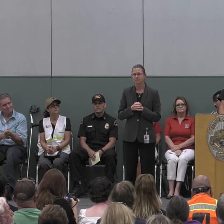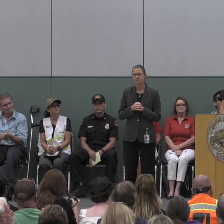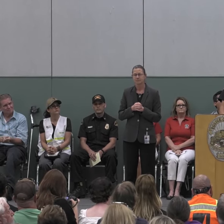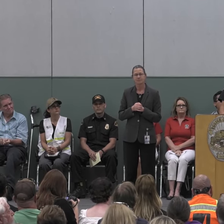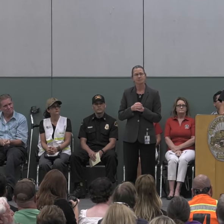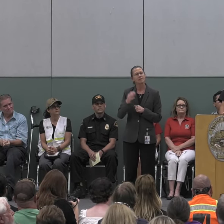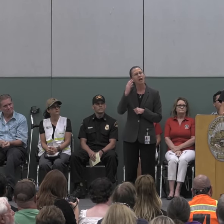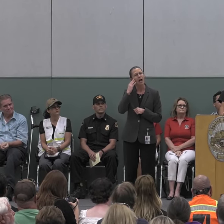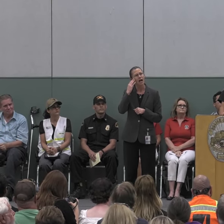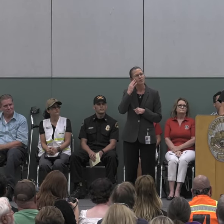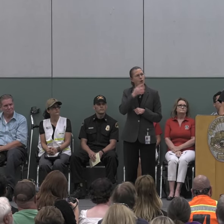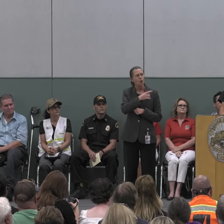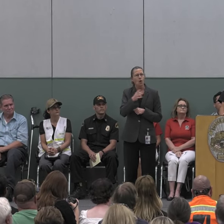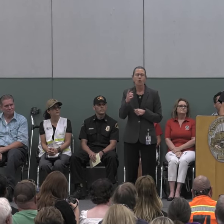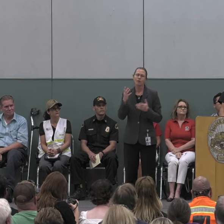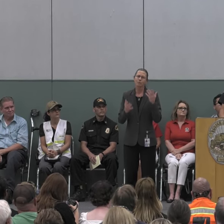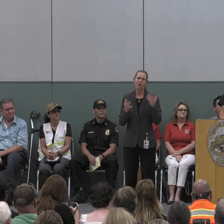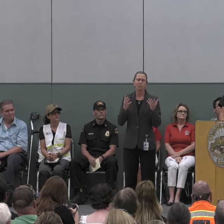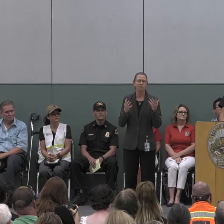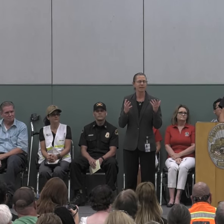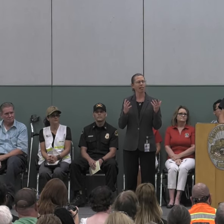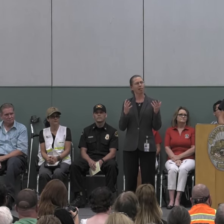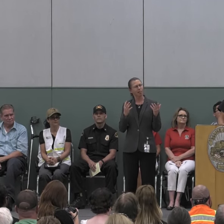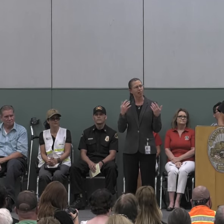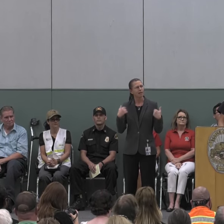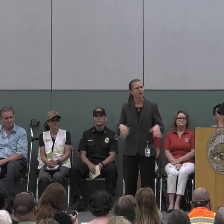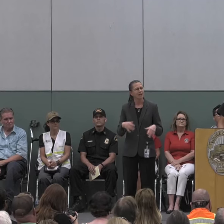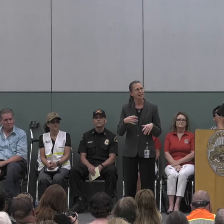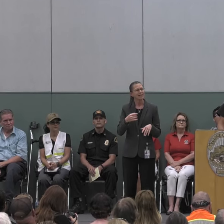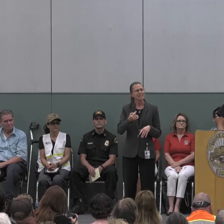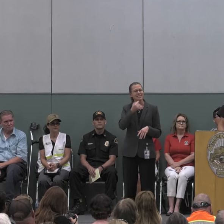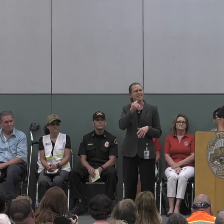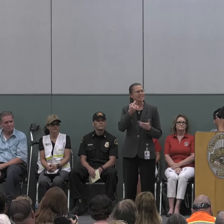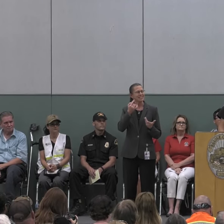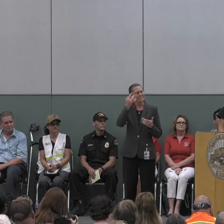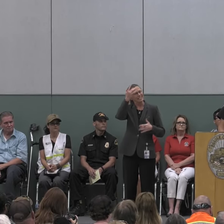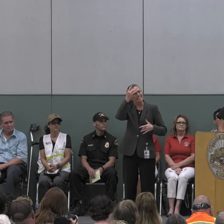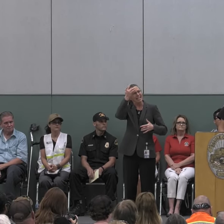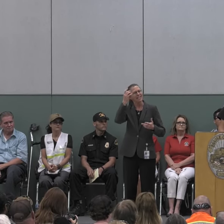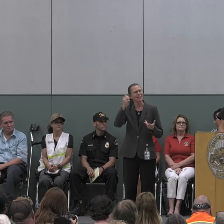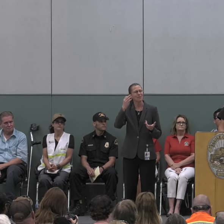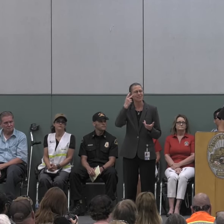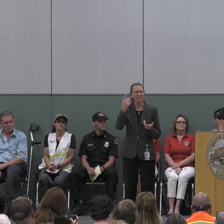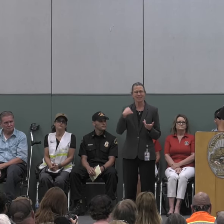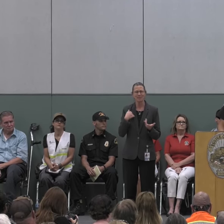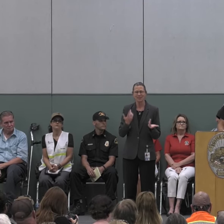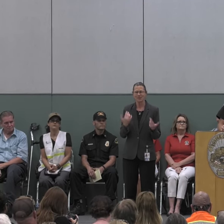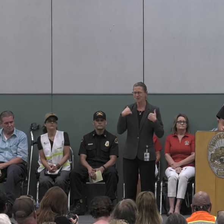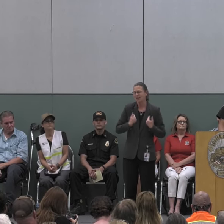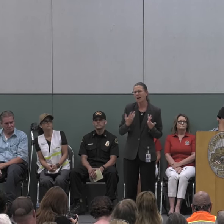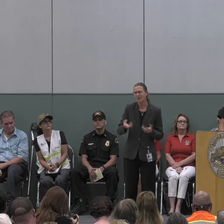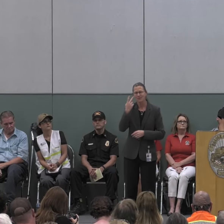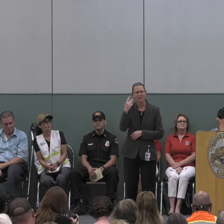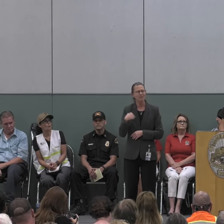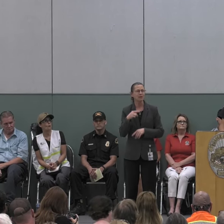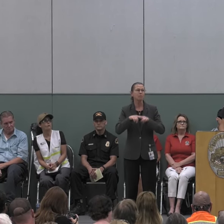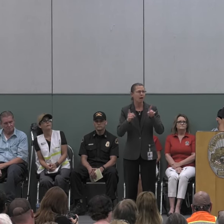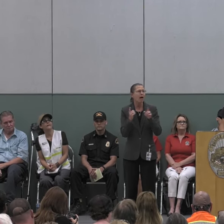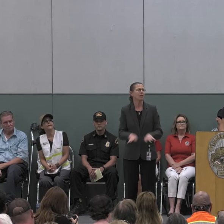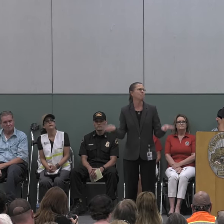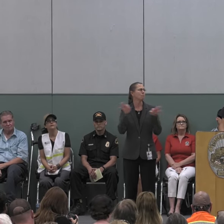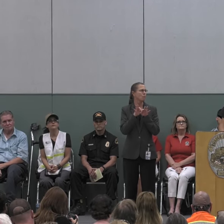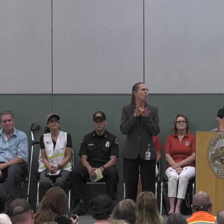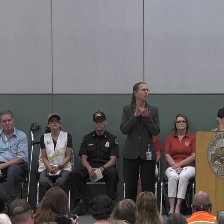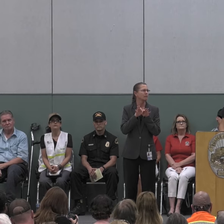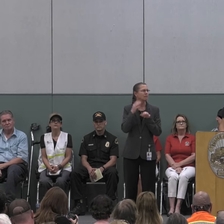And I know you guys are probably sick of seeing me, but you know, this is important for our community